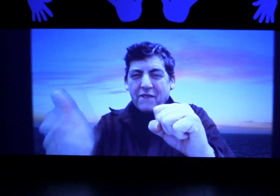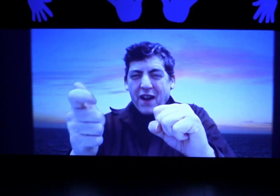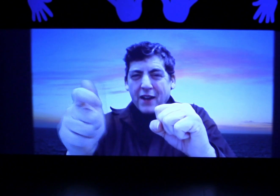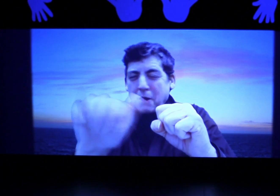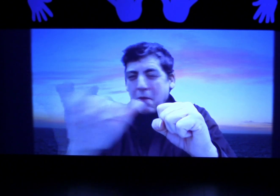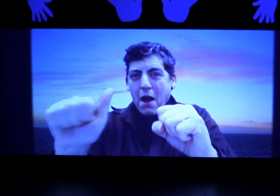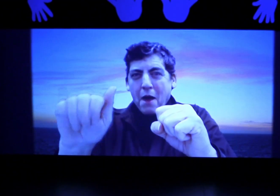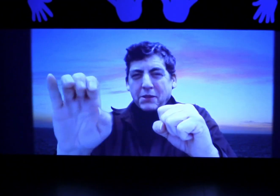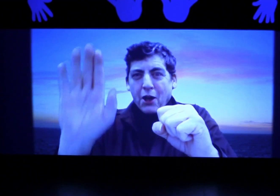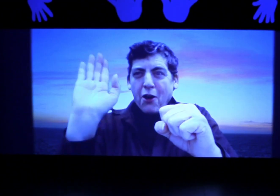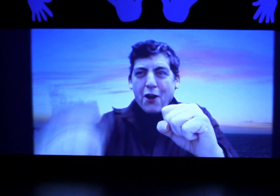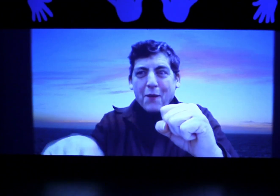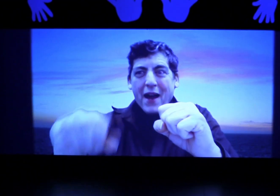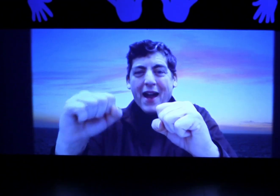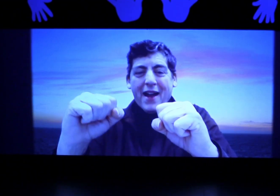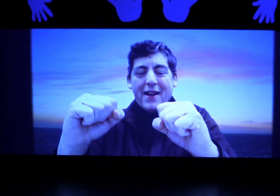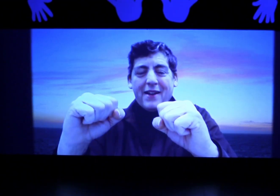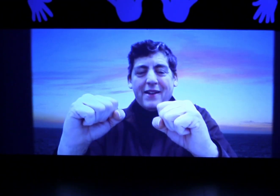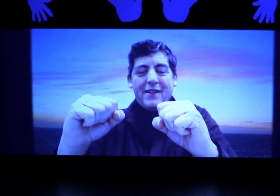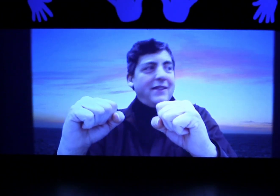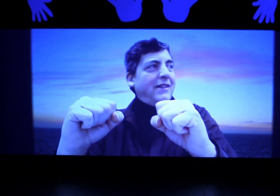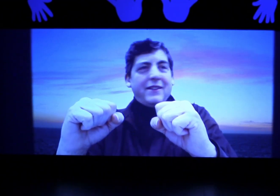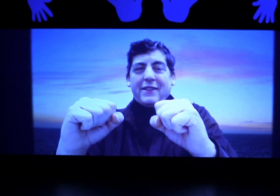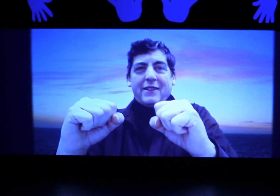Let's see who can fingerspell the alphabet the fastest.